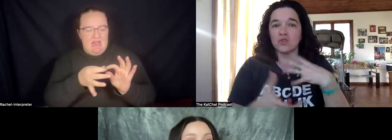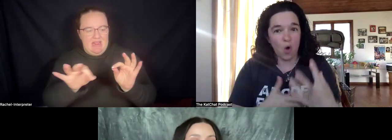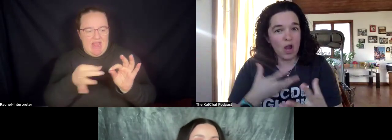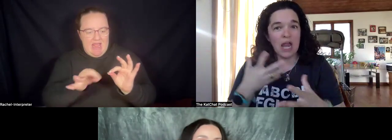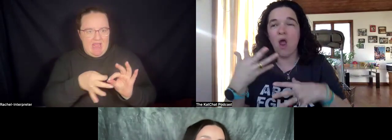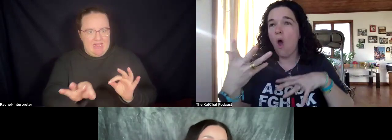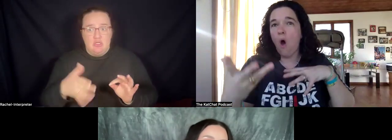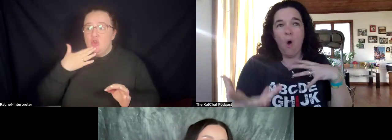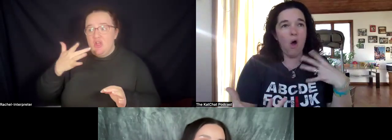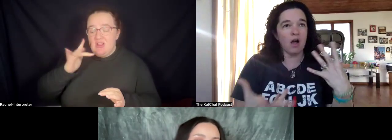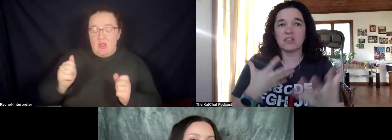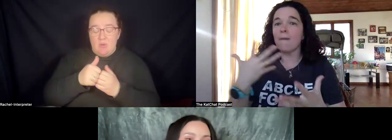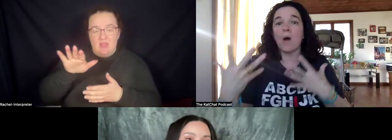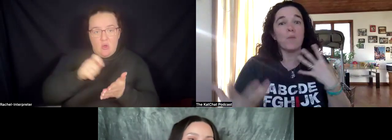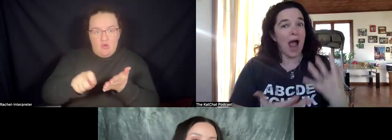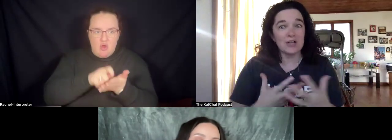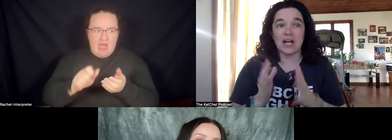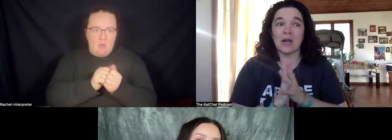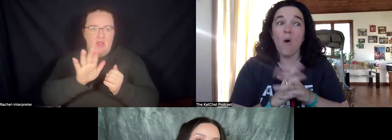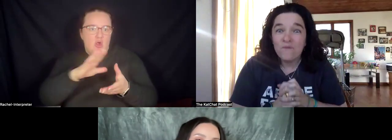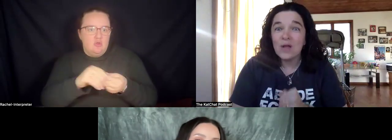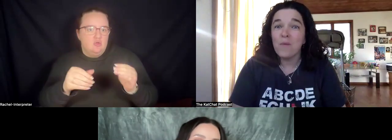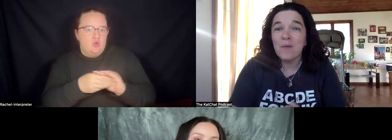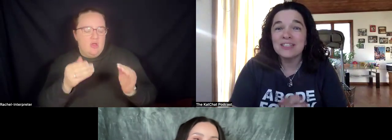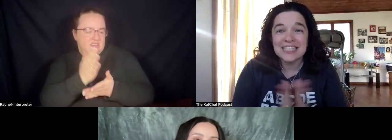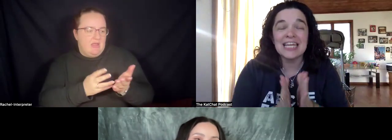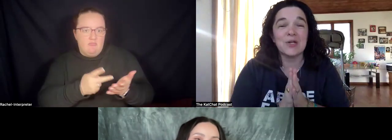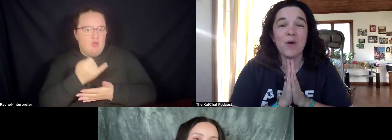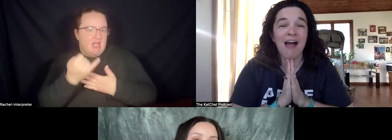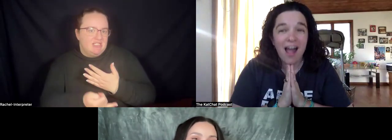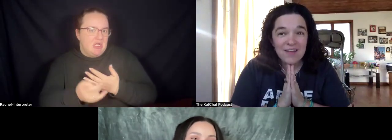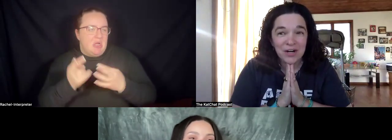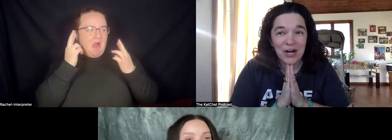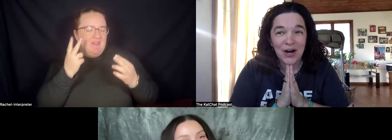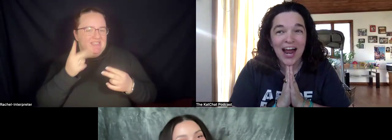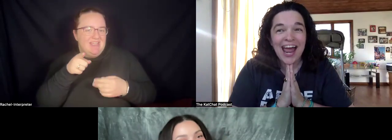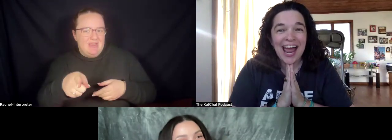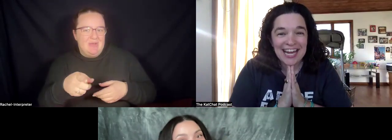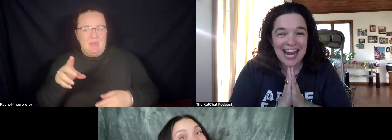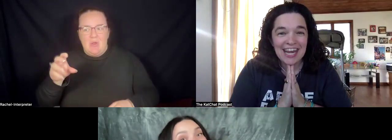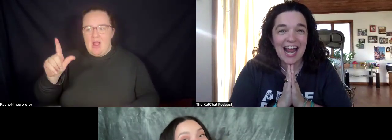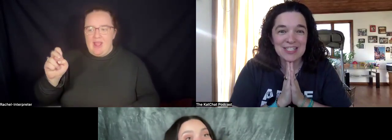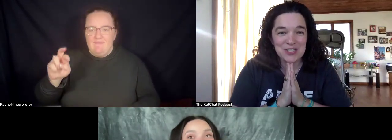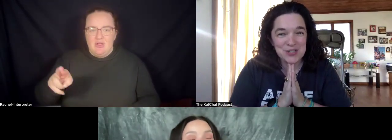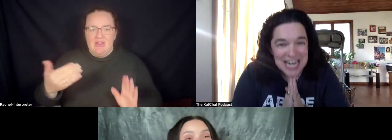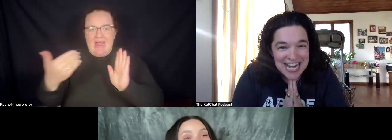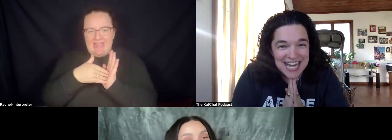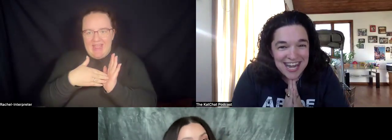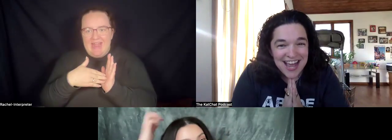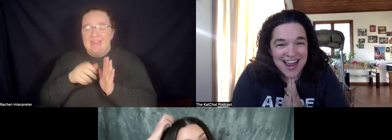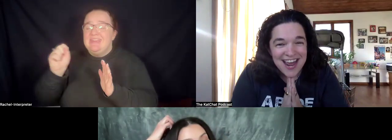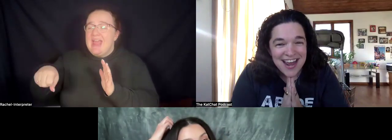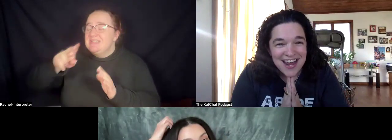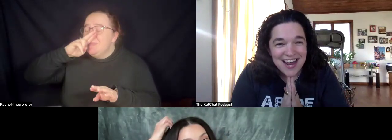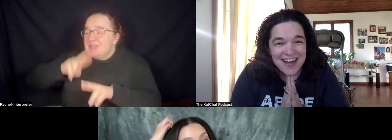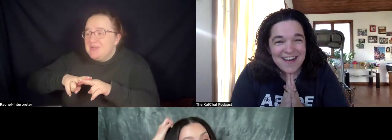thank get you. a story or some project and hopefully we will see you and Oliver again Yes, that on would be so much